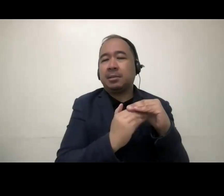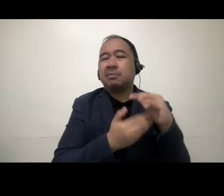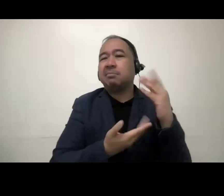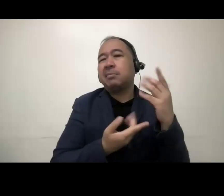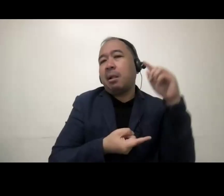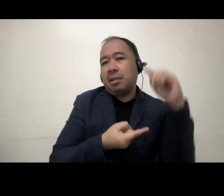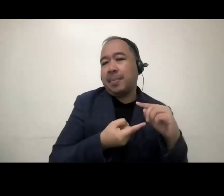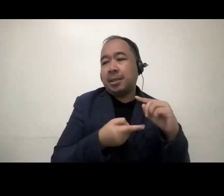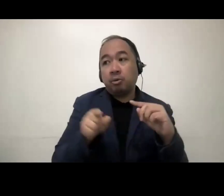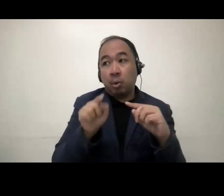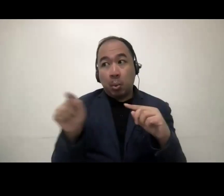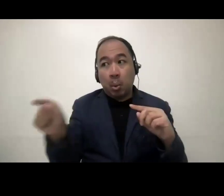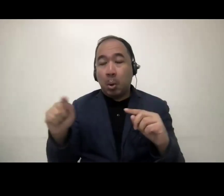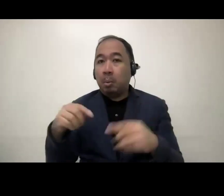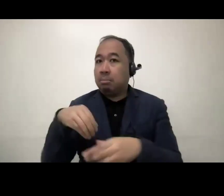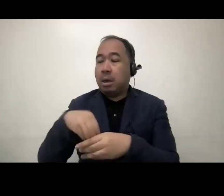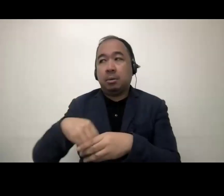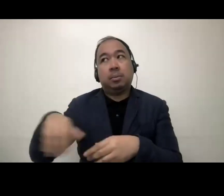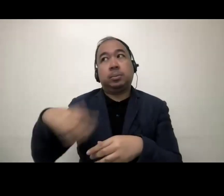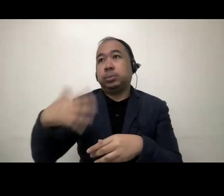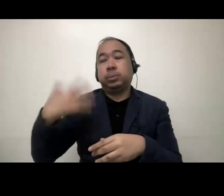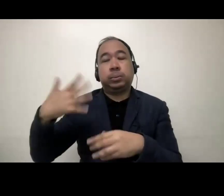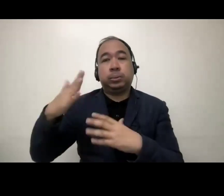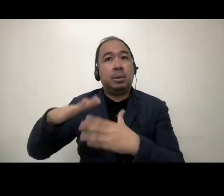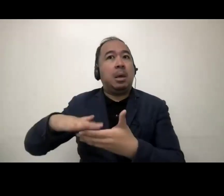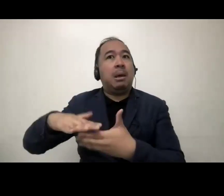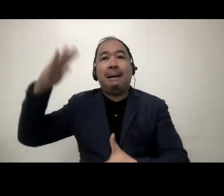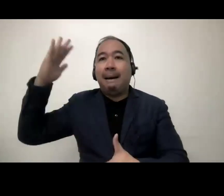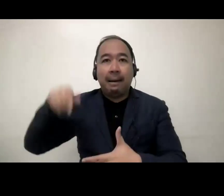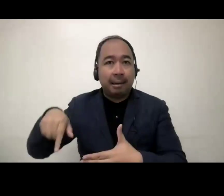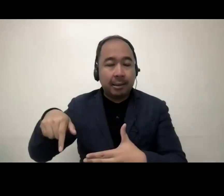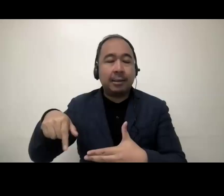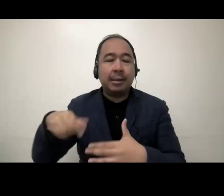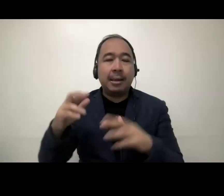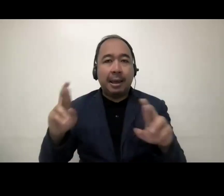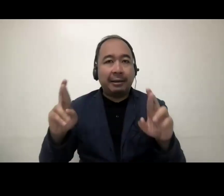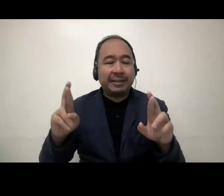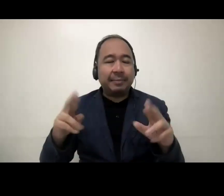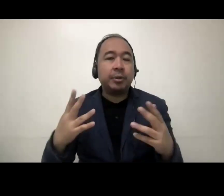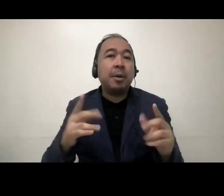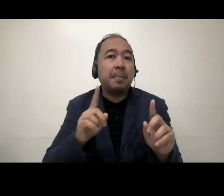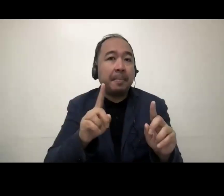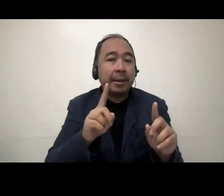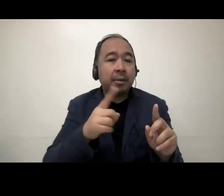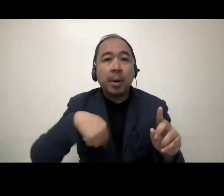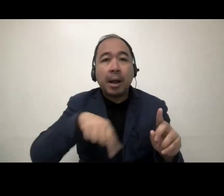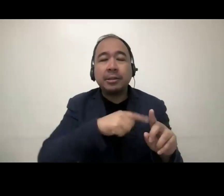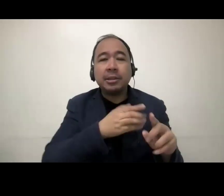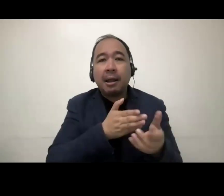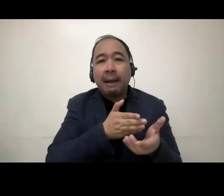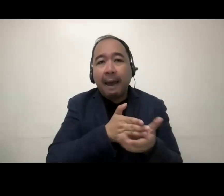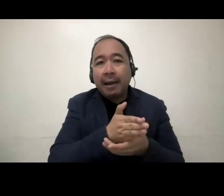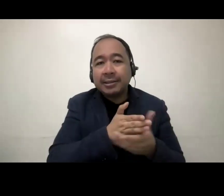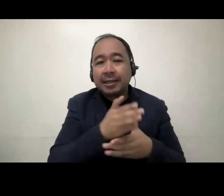at another session where Stephanie presented the data showing that access to our mechanism is only 12%